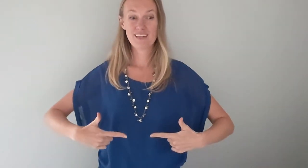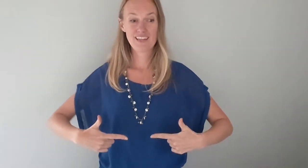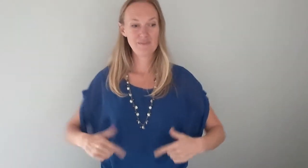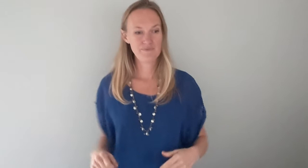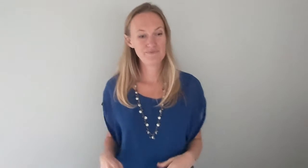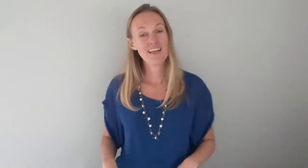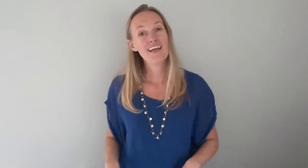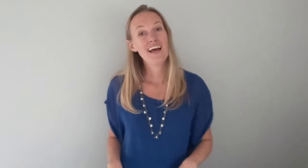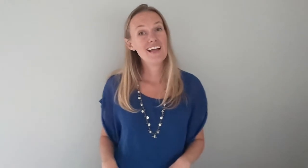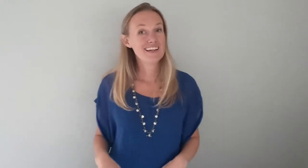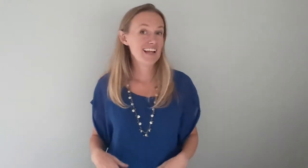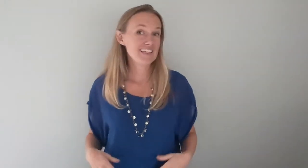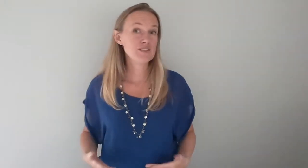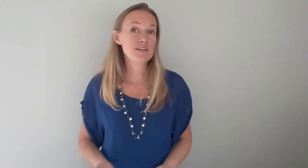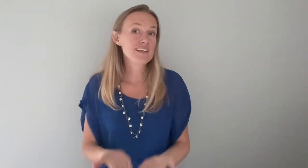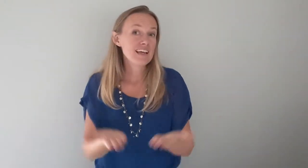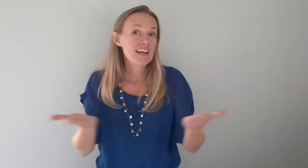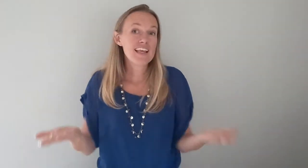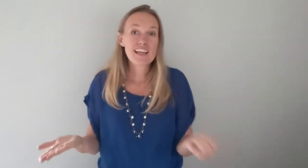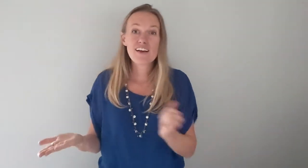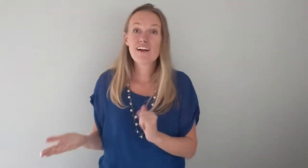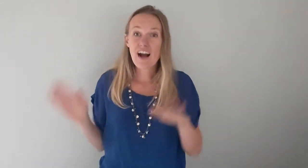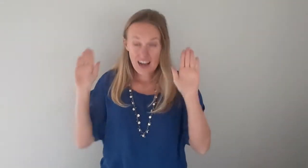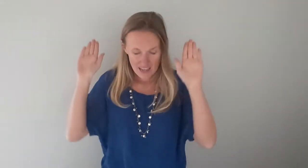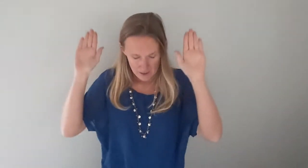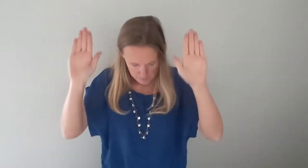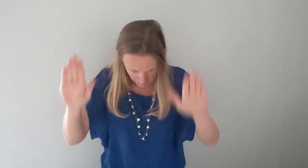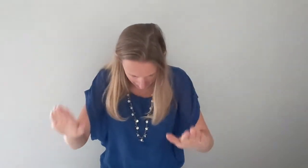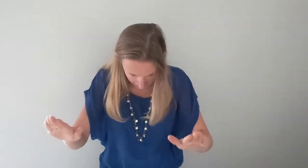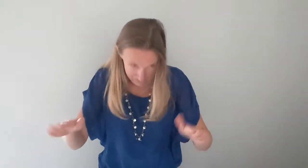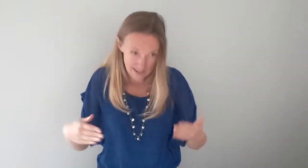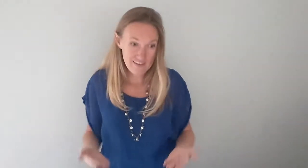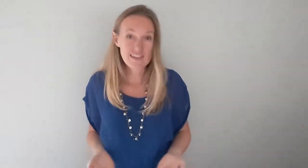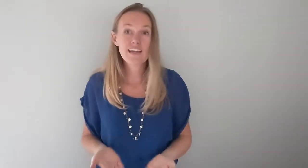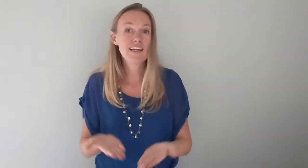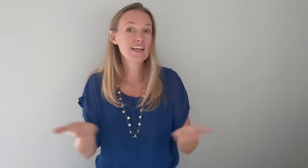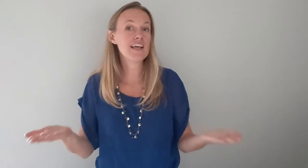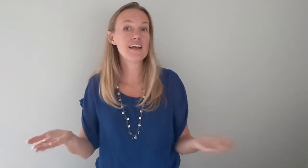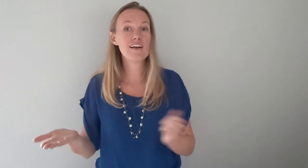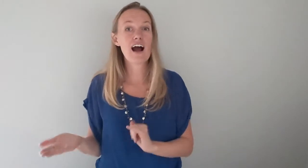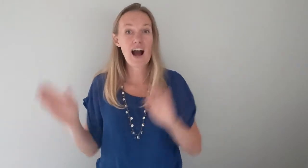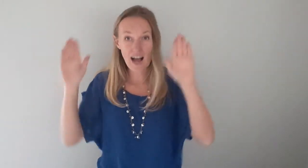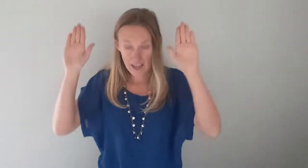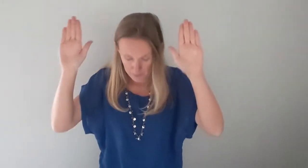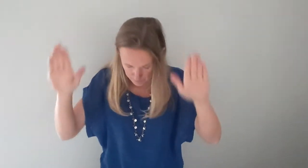Okay, and then it ends with here I bow down, here I